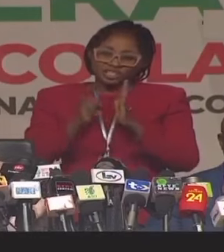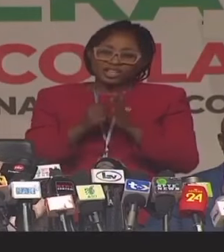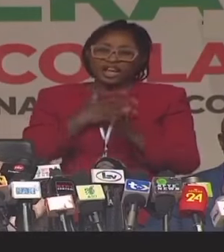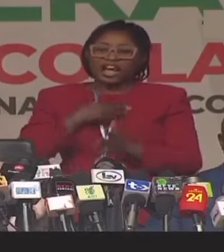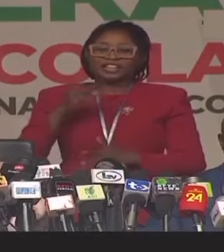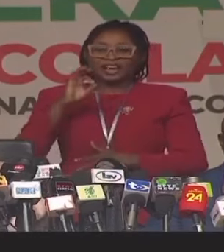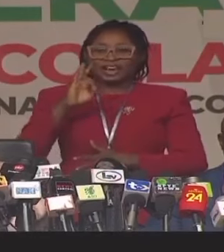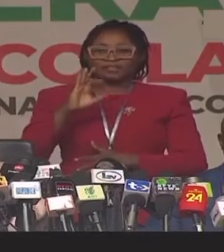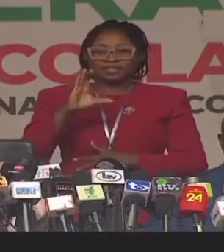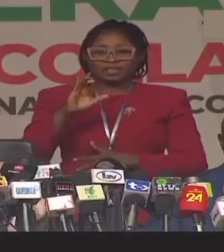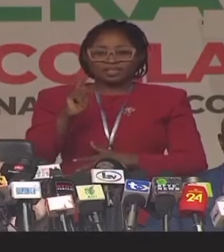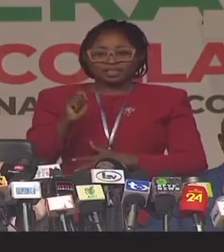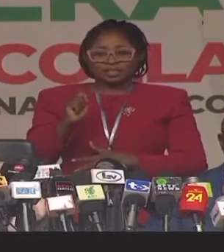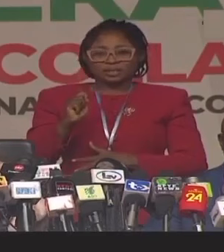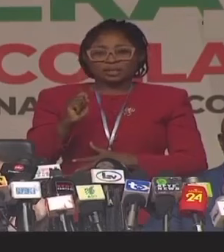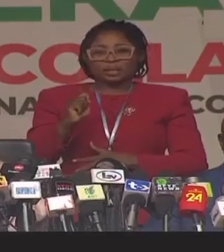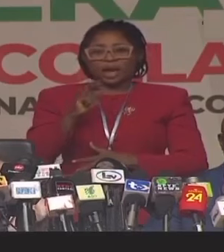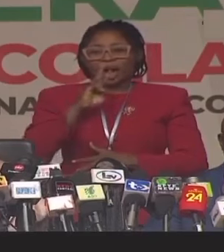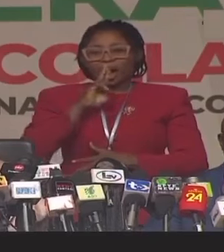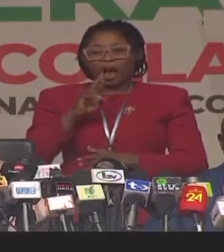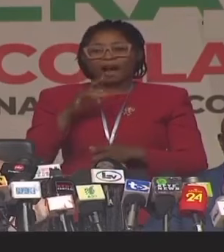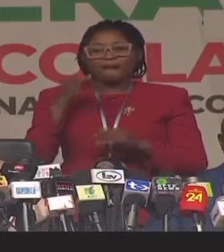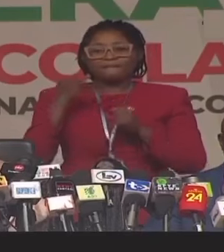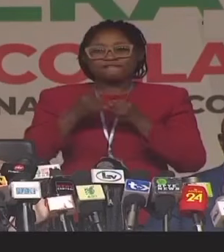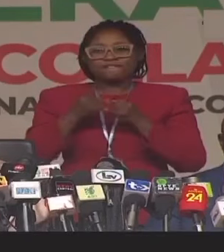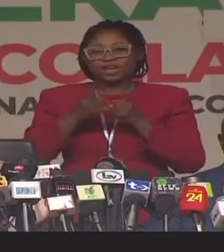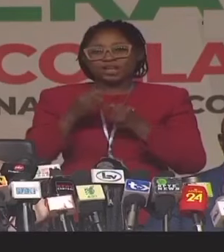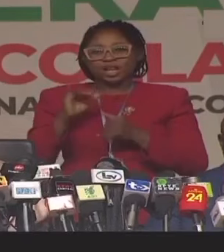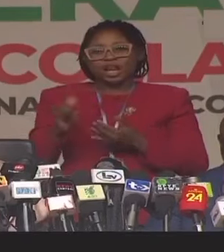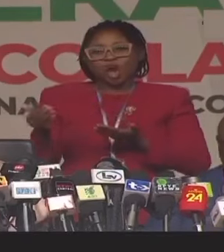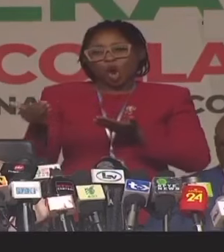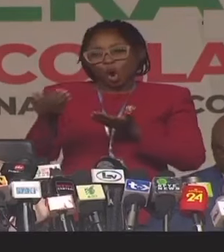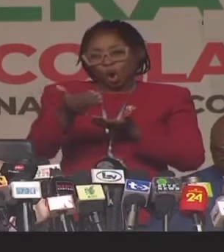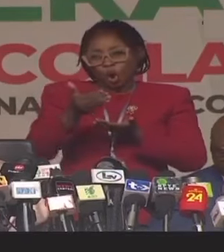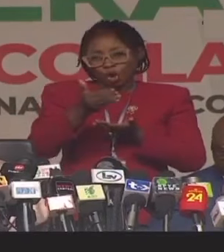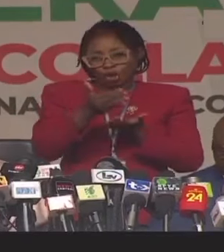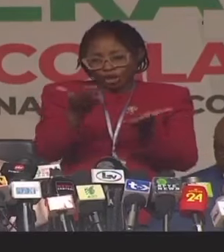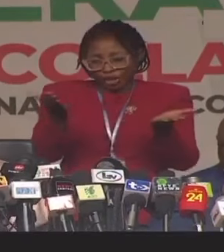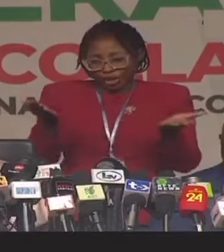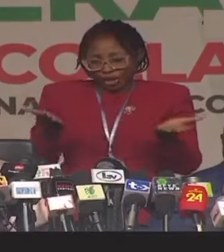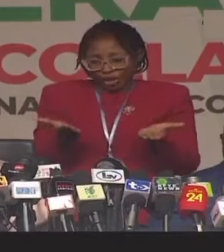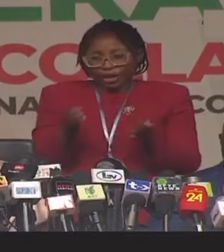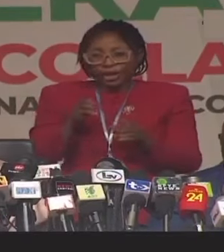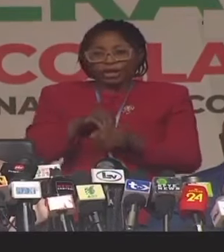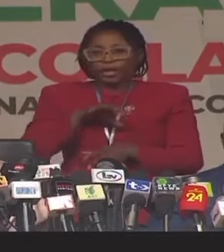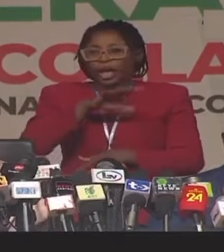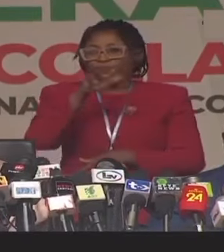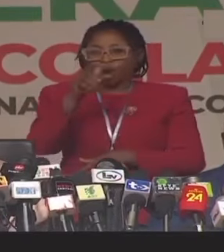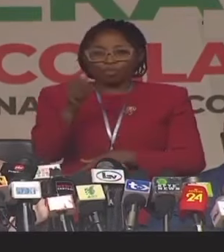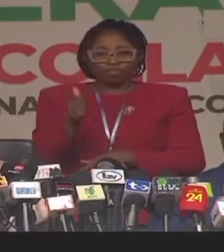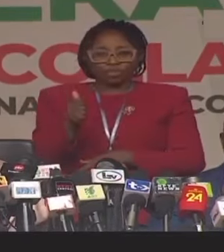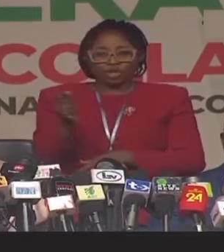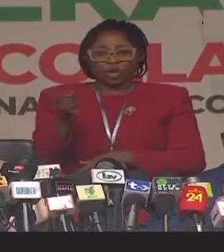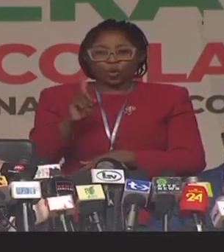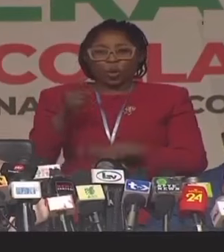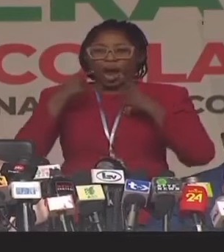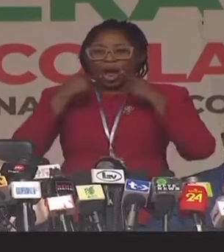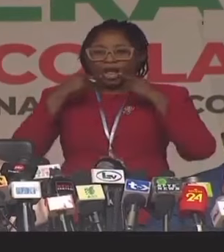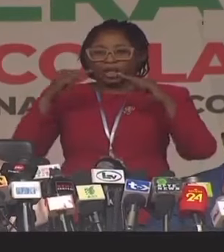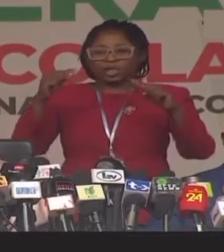Territory are finally collected here in Abuja, where the